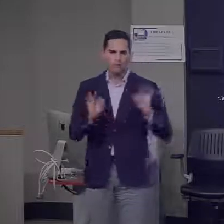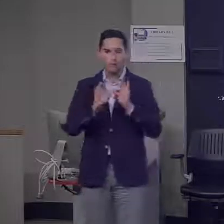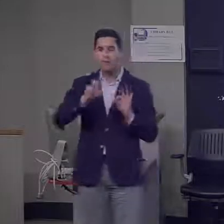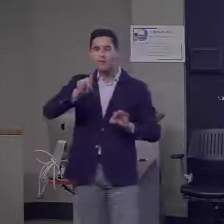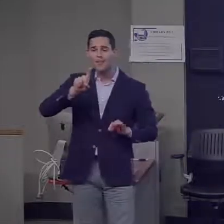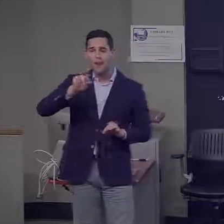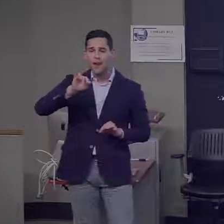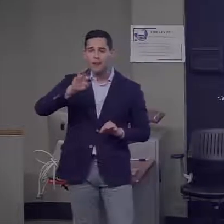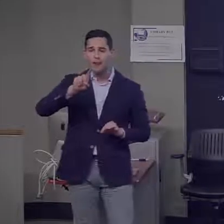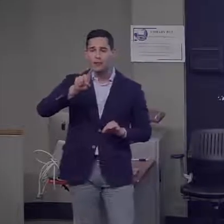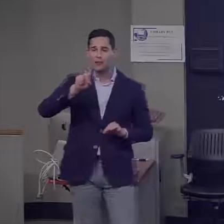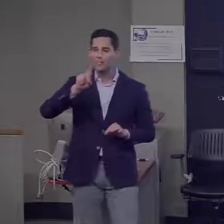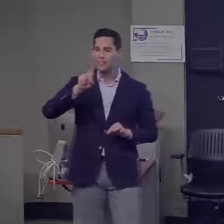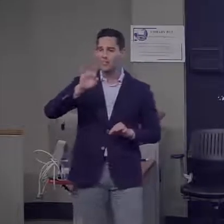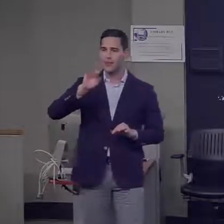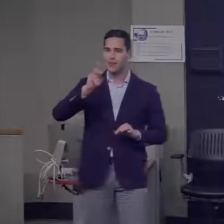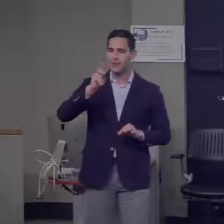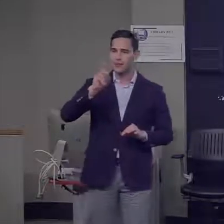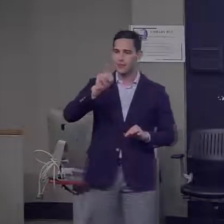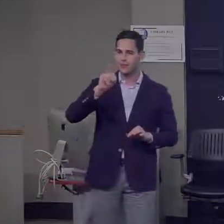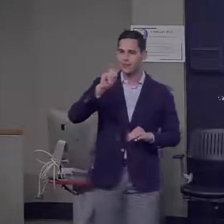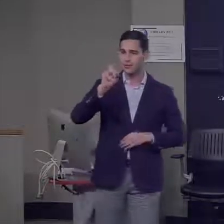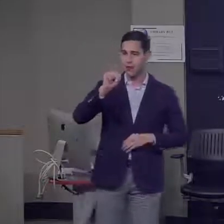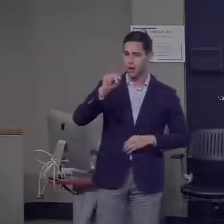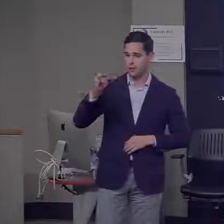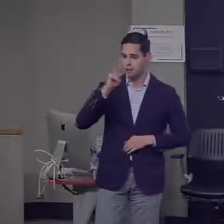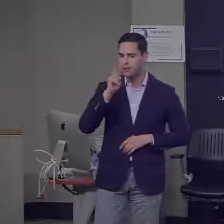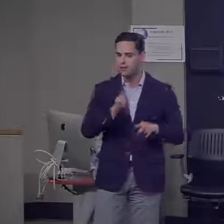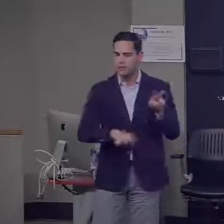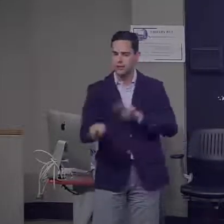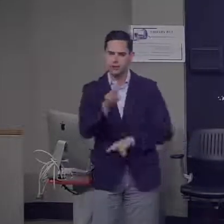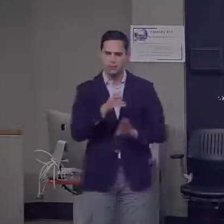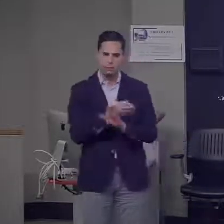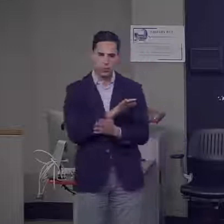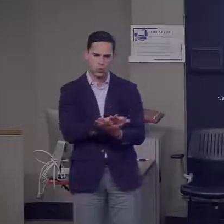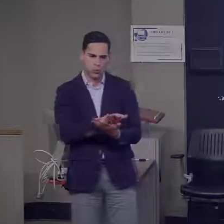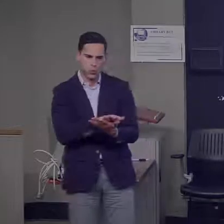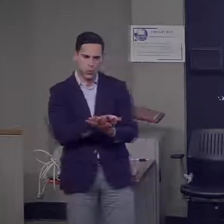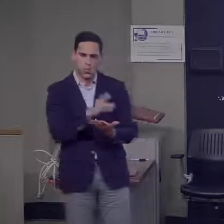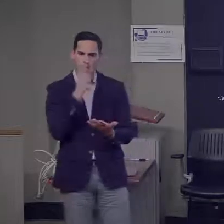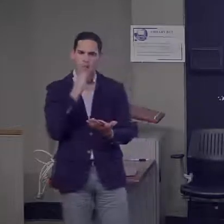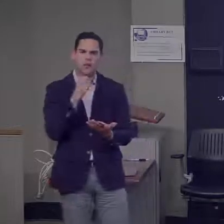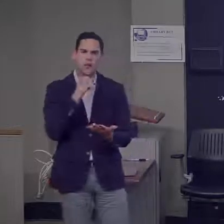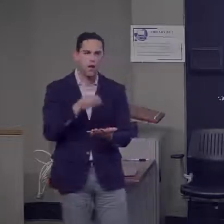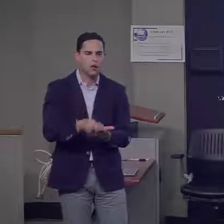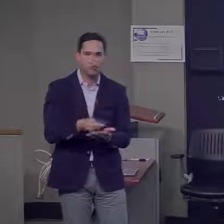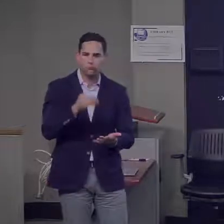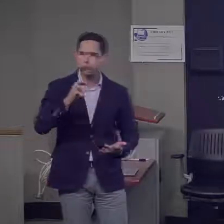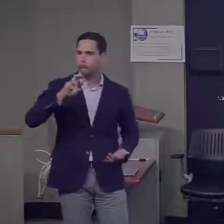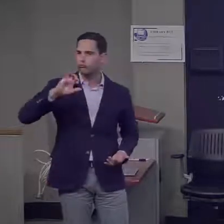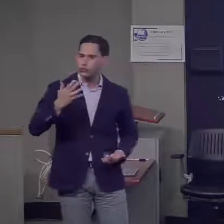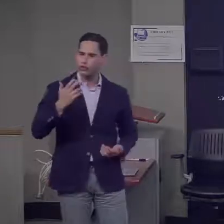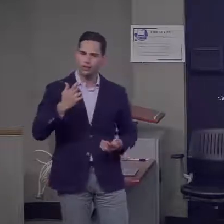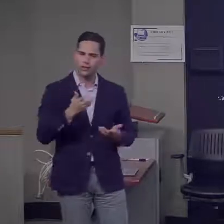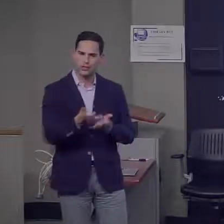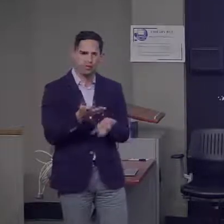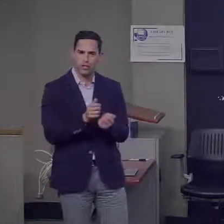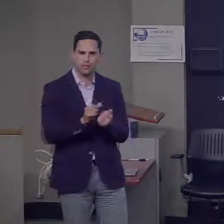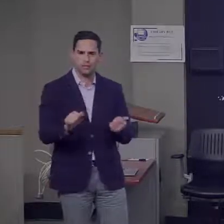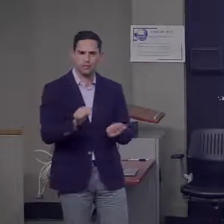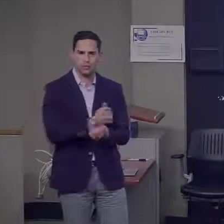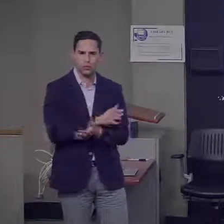observed these interactions, and they're not super rich interactions. In fact, he claims that